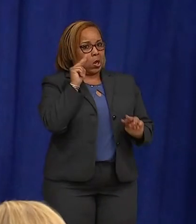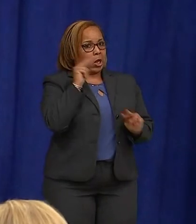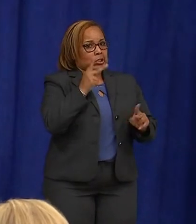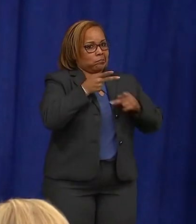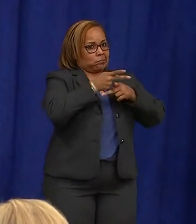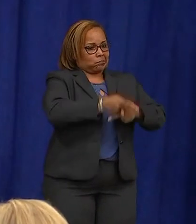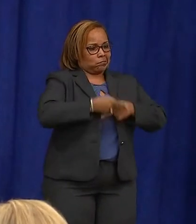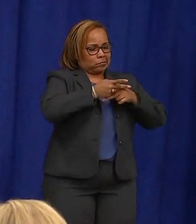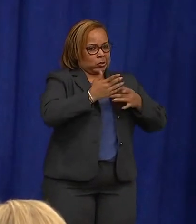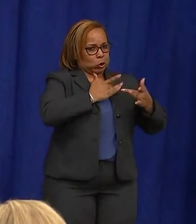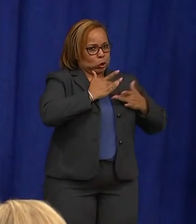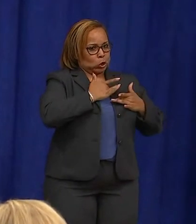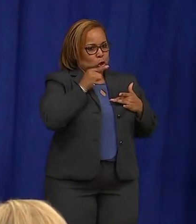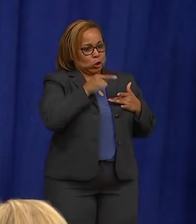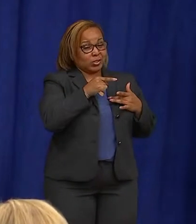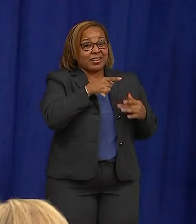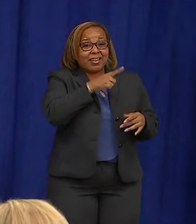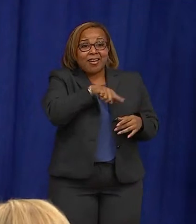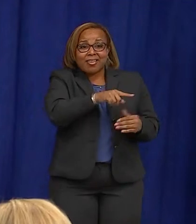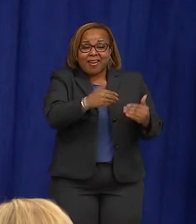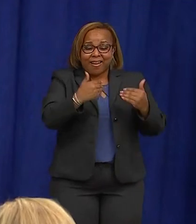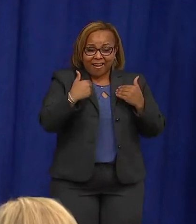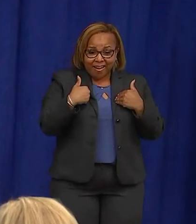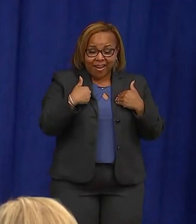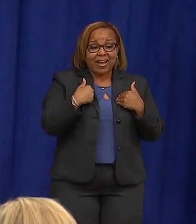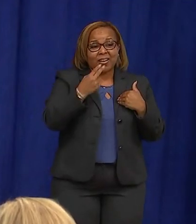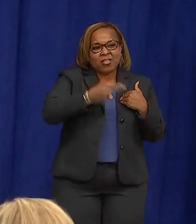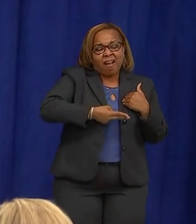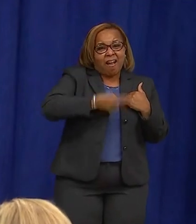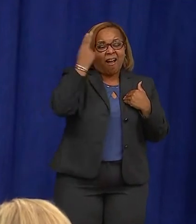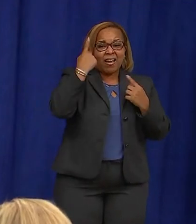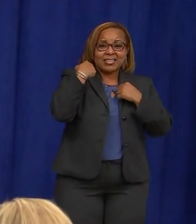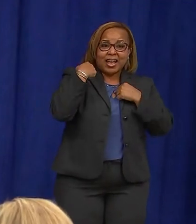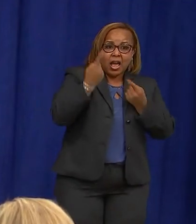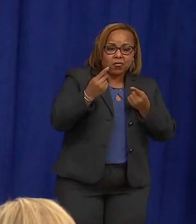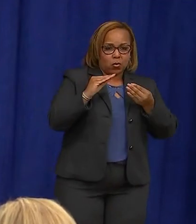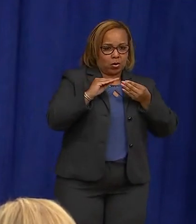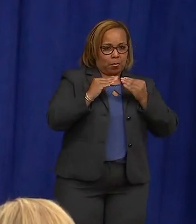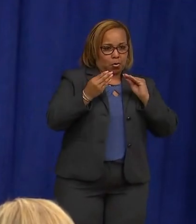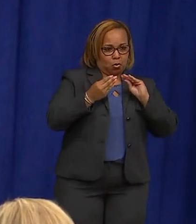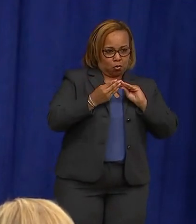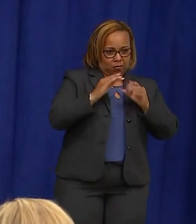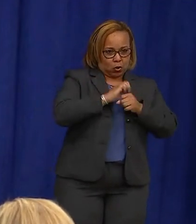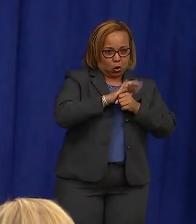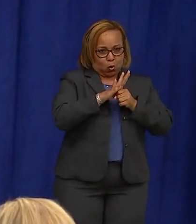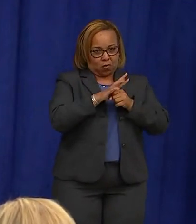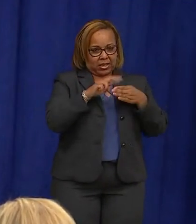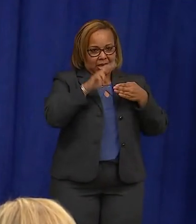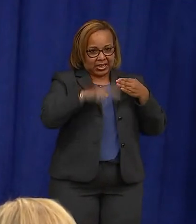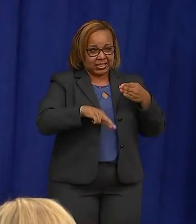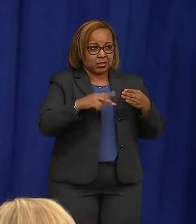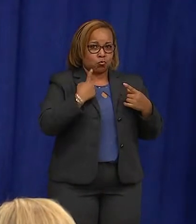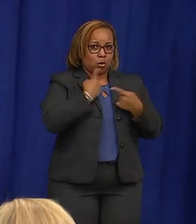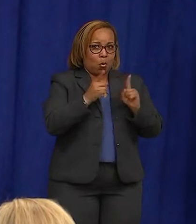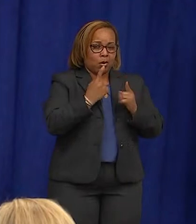huge concern. They had their highest ever number of cases of COVID reported